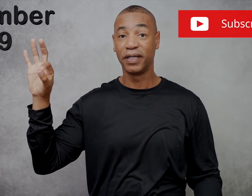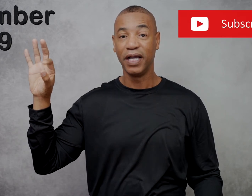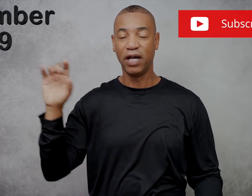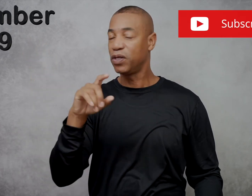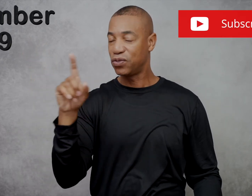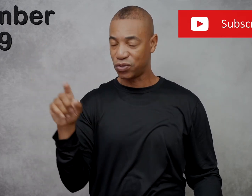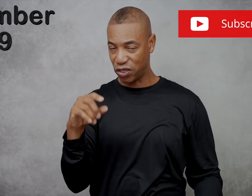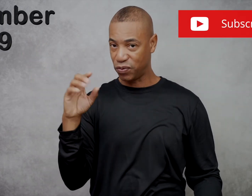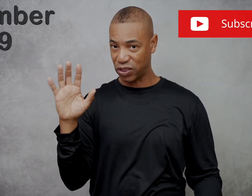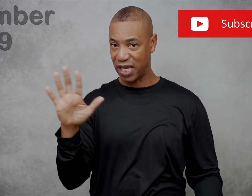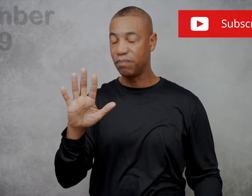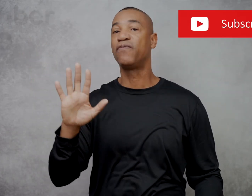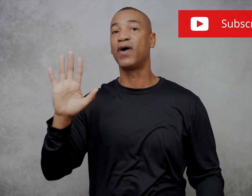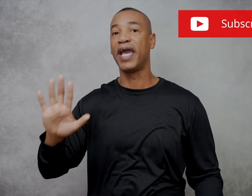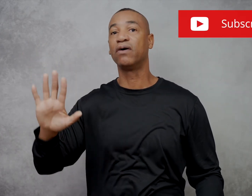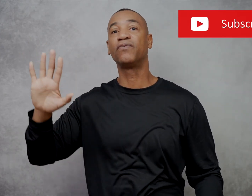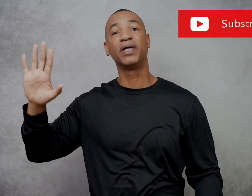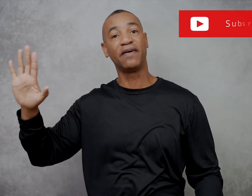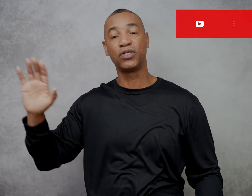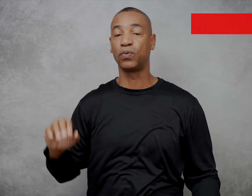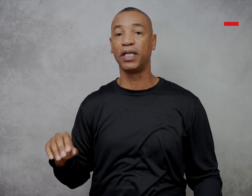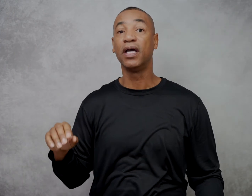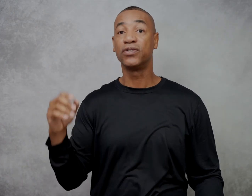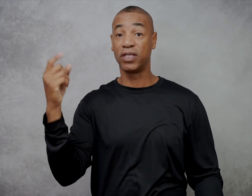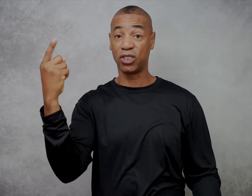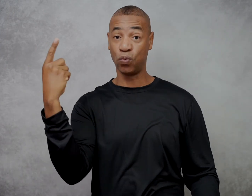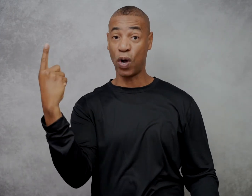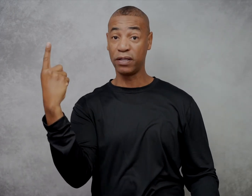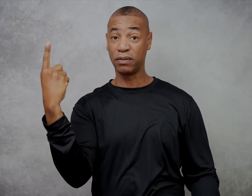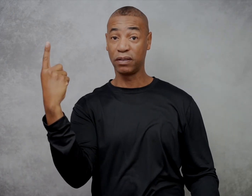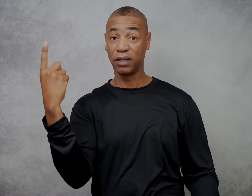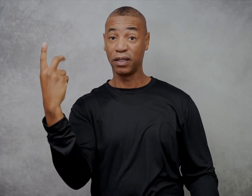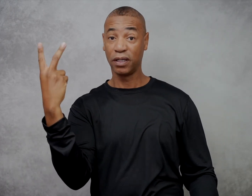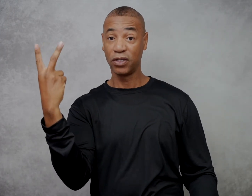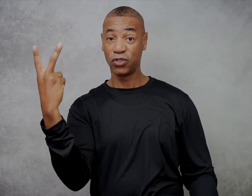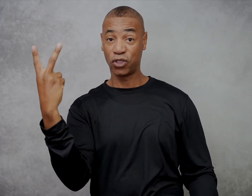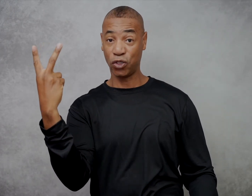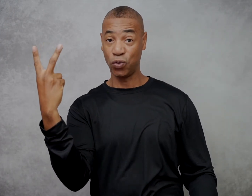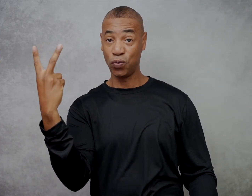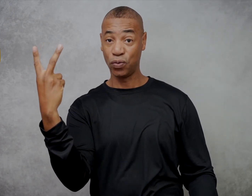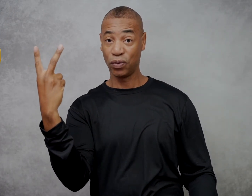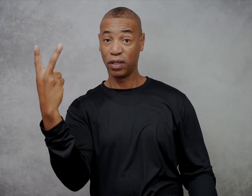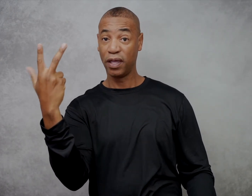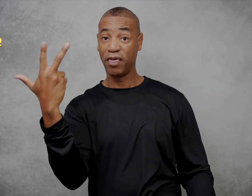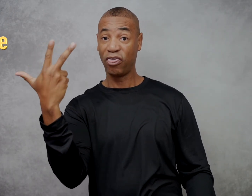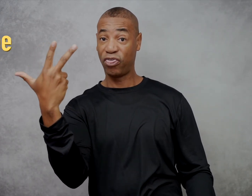Now I'm going to do those numbers again before I head on from 11 to 20. So this is 1, 2,